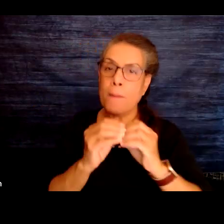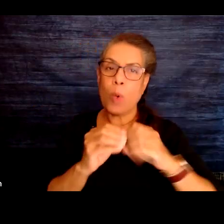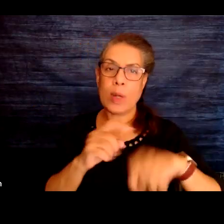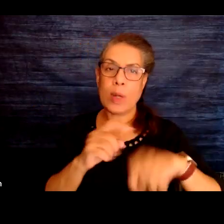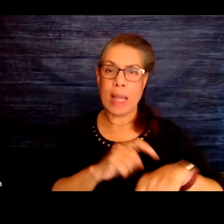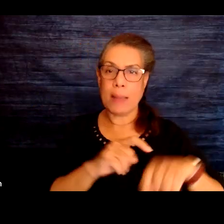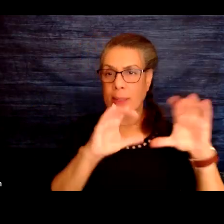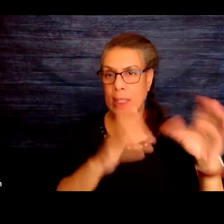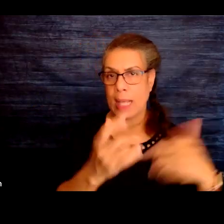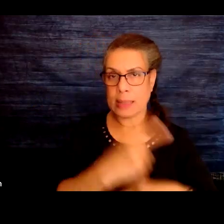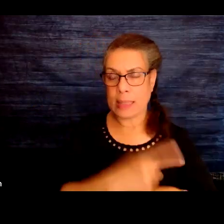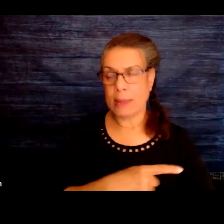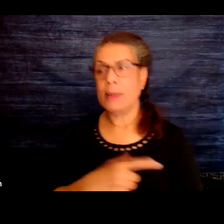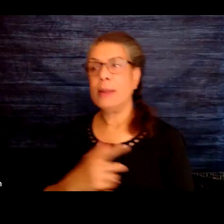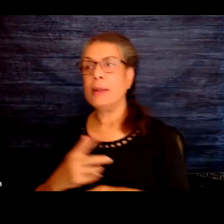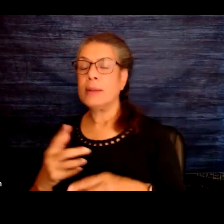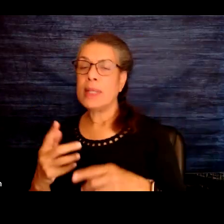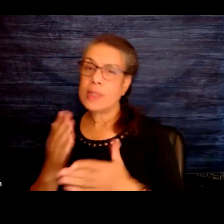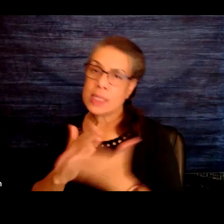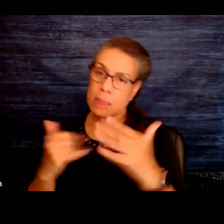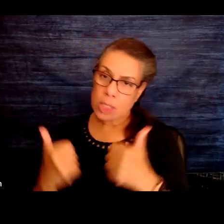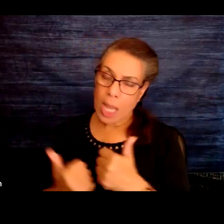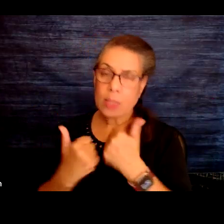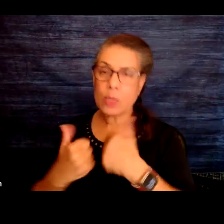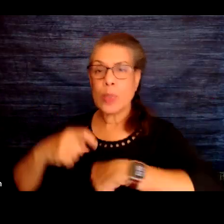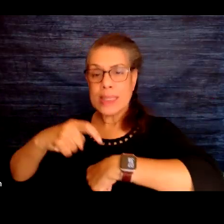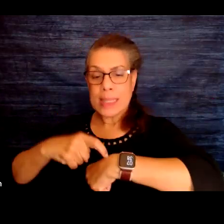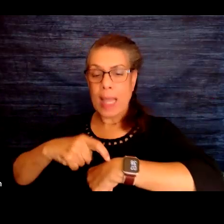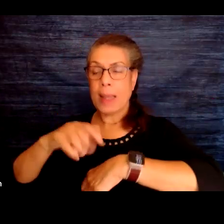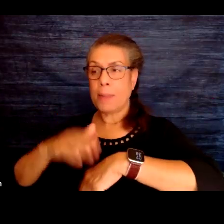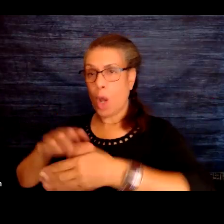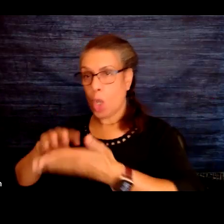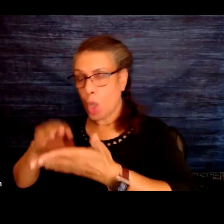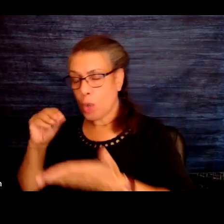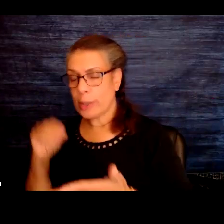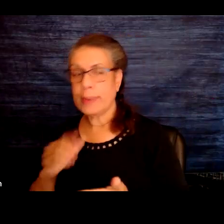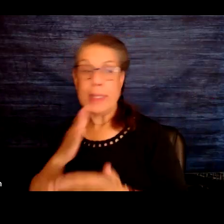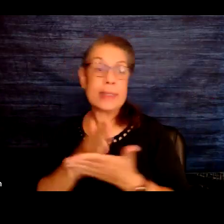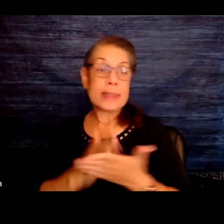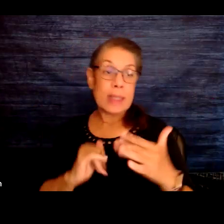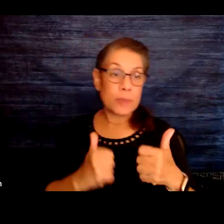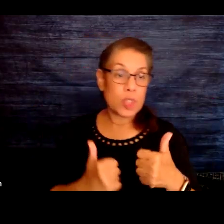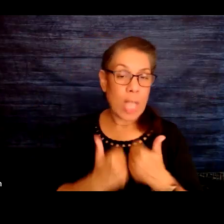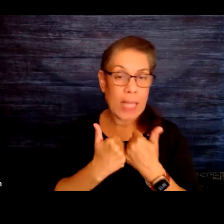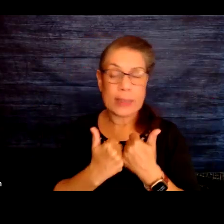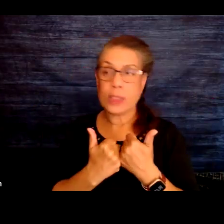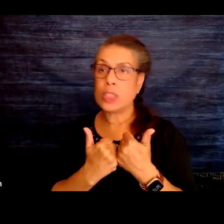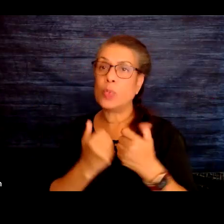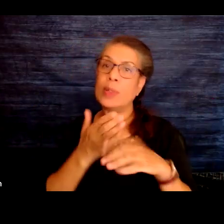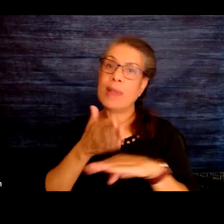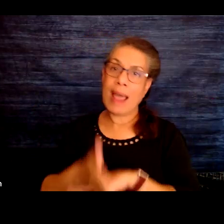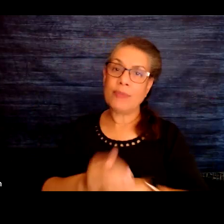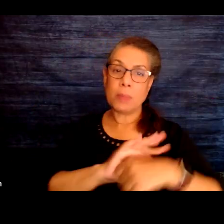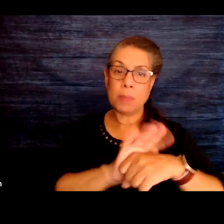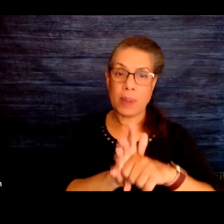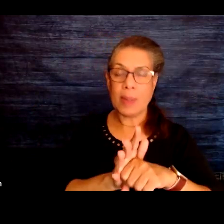are limitations around time on learning. There are plenty of reasons as we came out of the pandemic that schools wanted to stick with 6-period days because they gave more